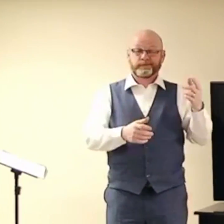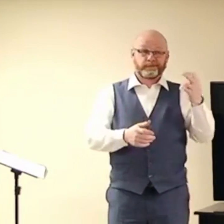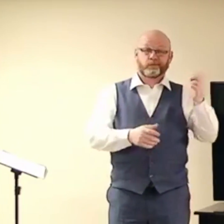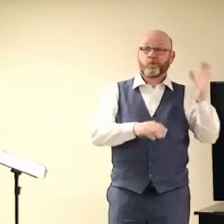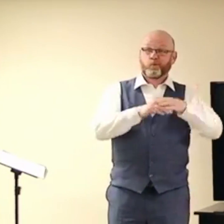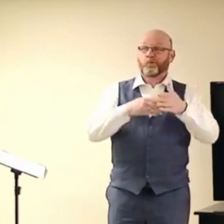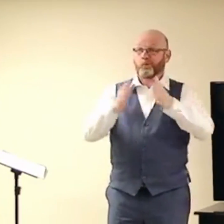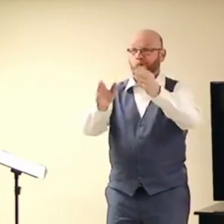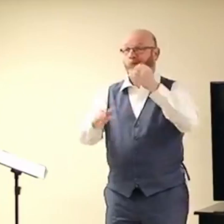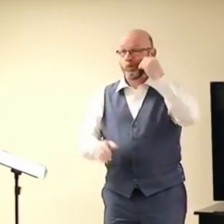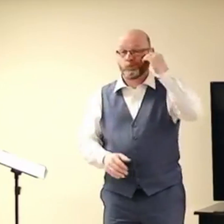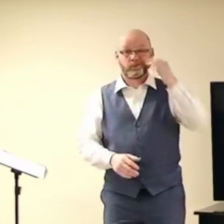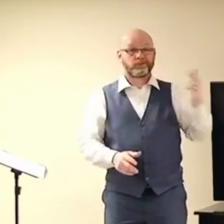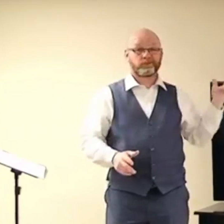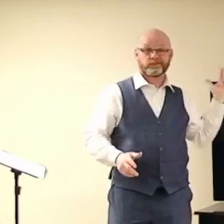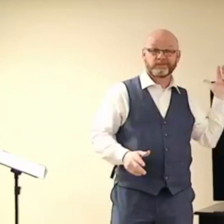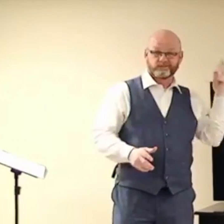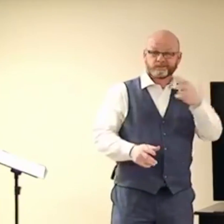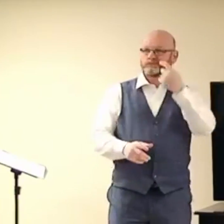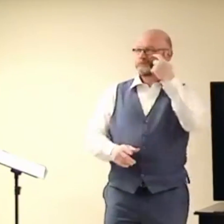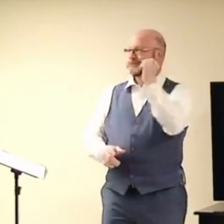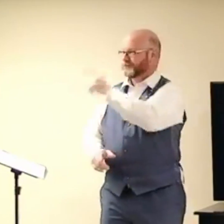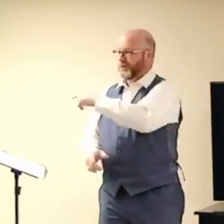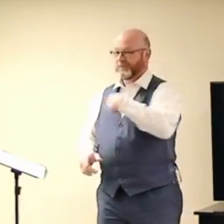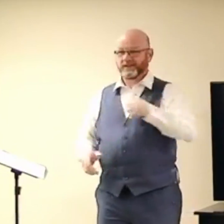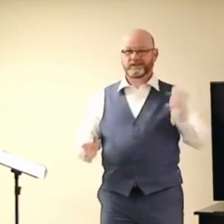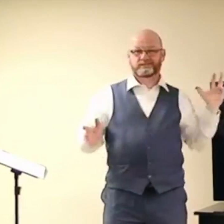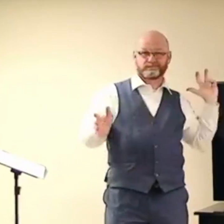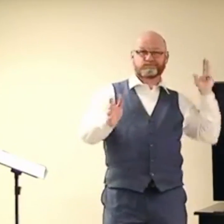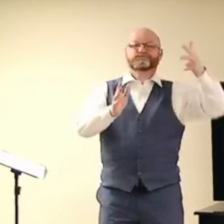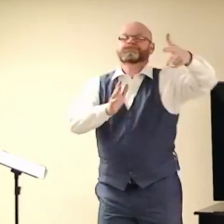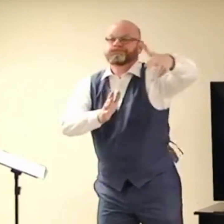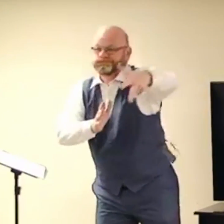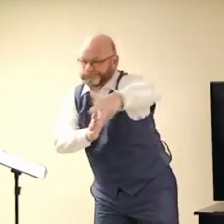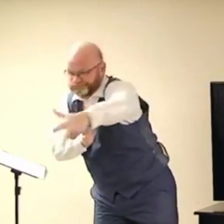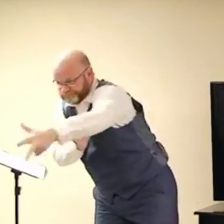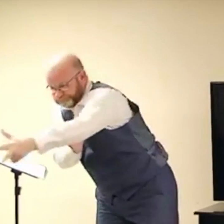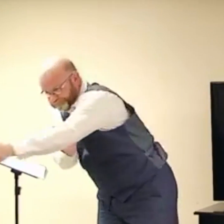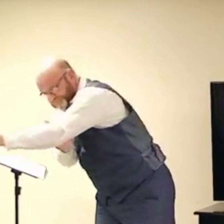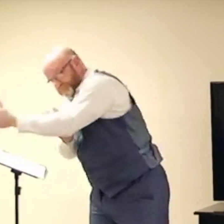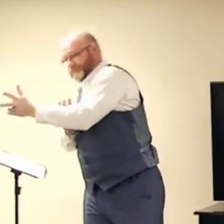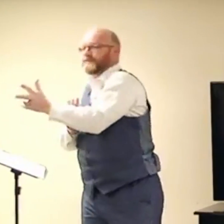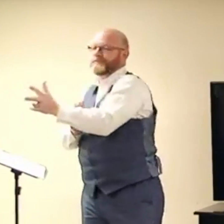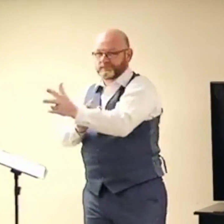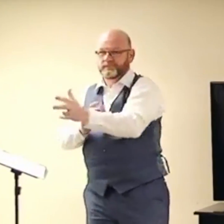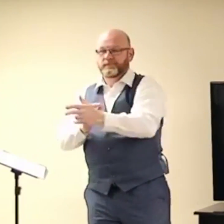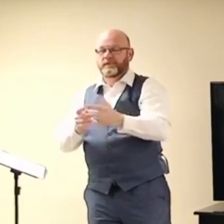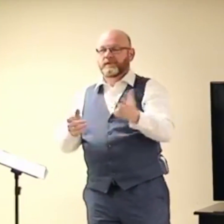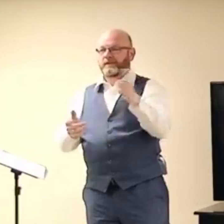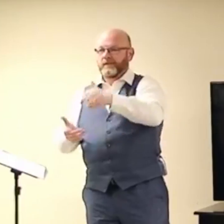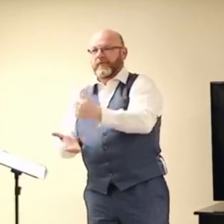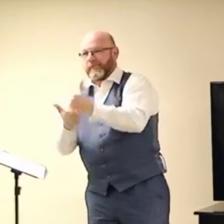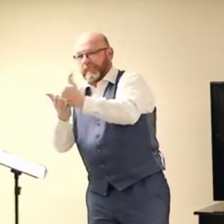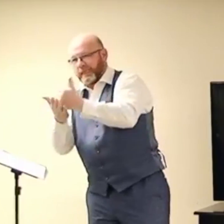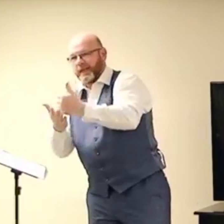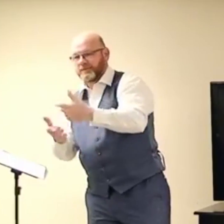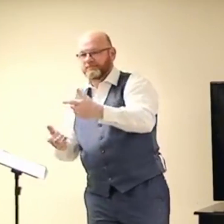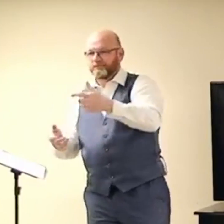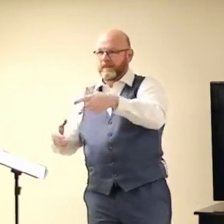The man from my hearing church was on his way home and he saw me and he turned around and pulled over and offered